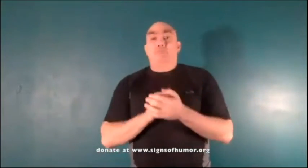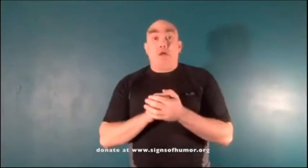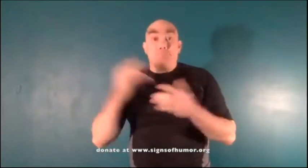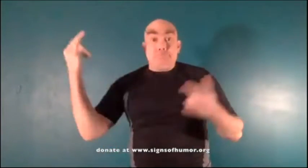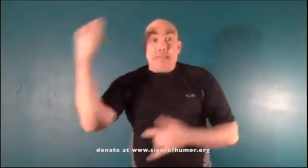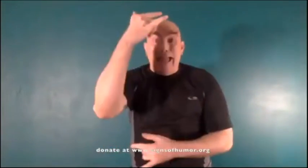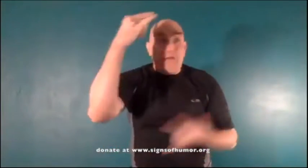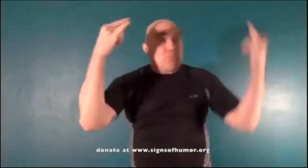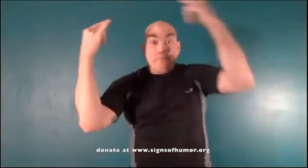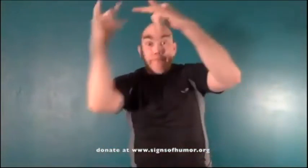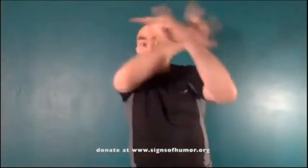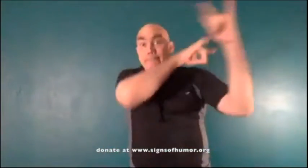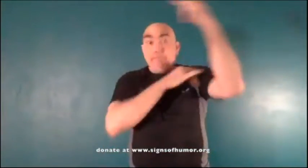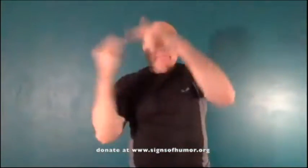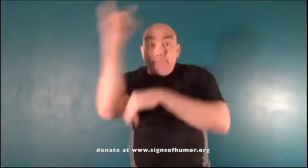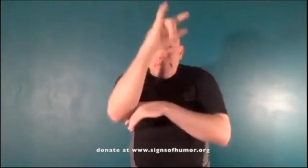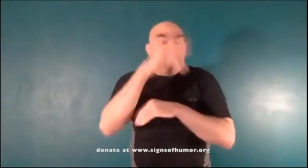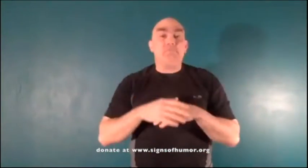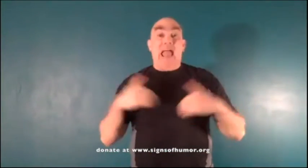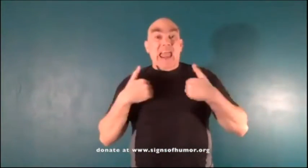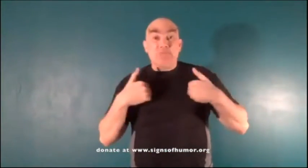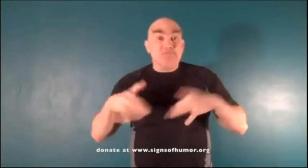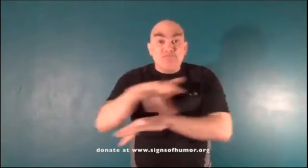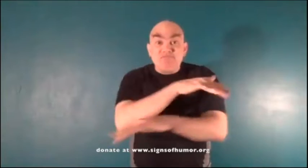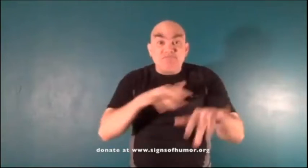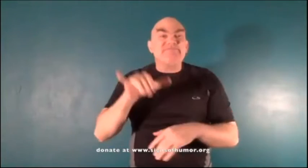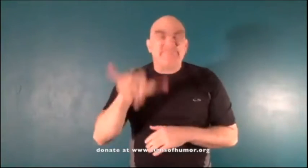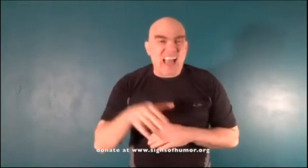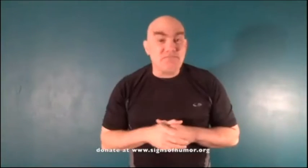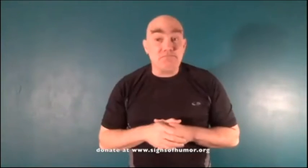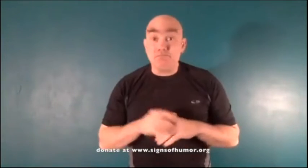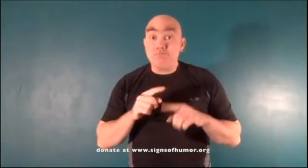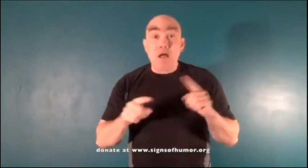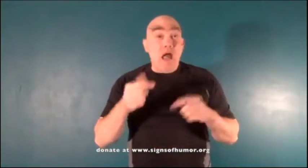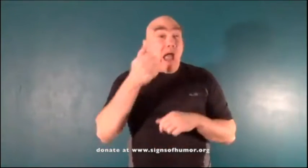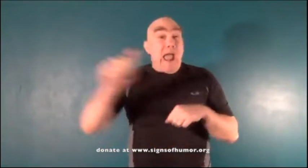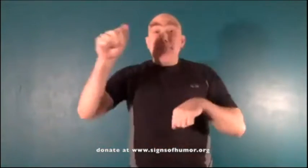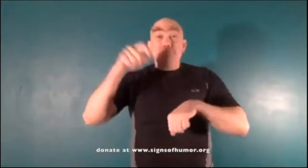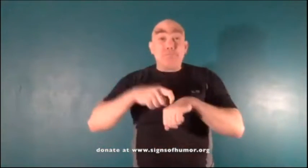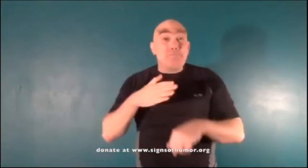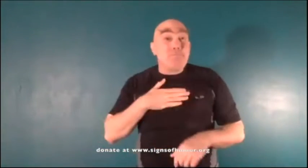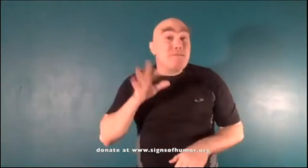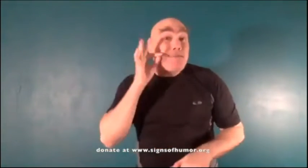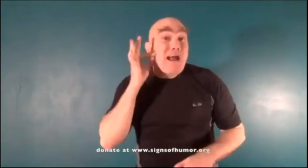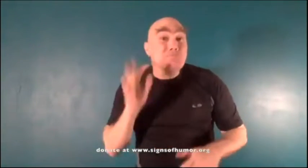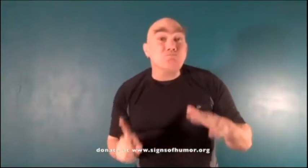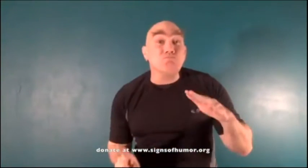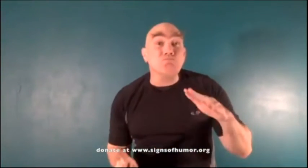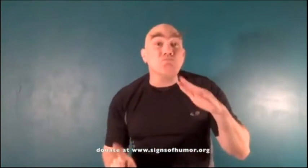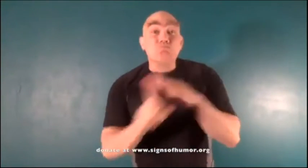And the reason for that is that no matter what was going on around my house, whether there were people,